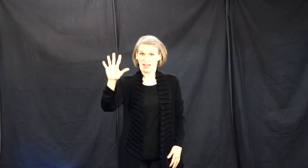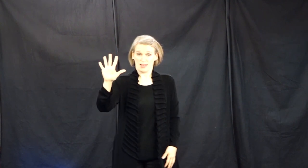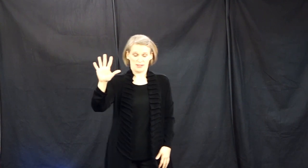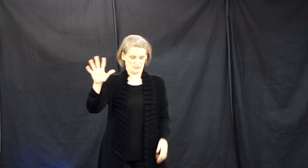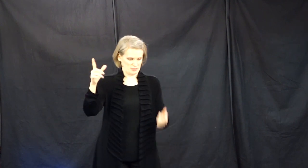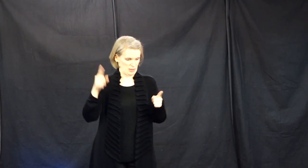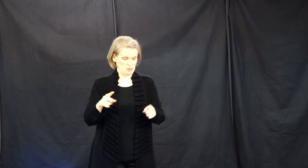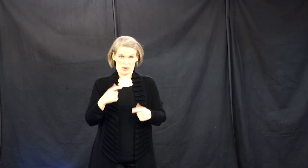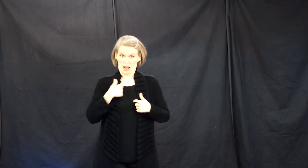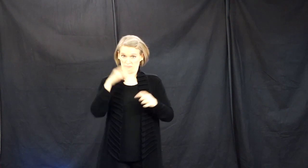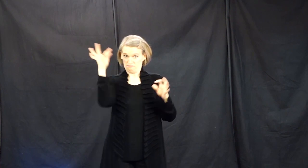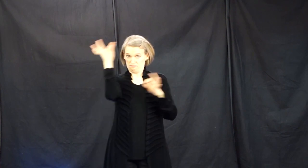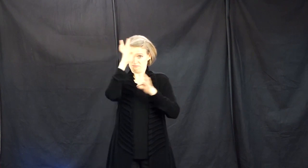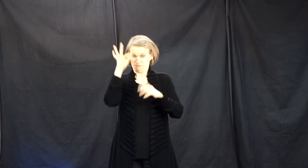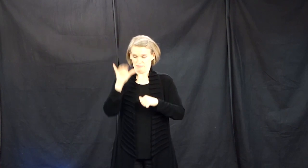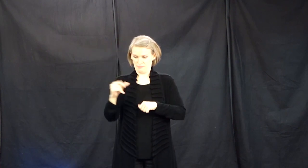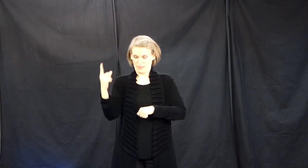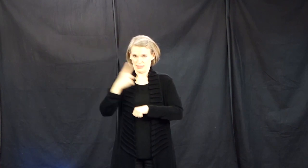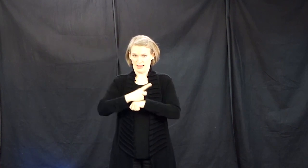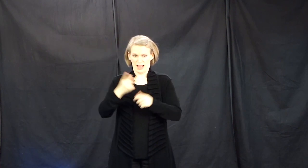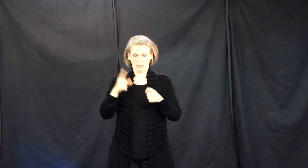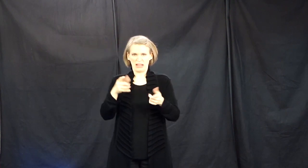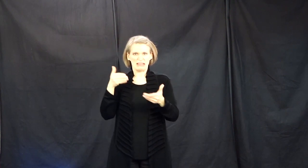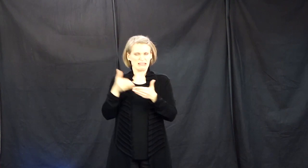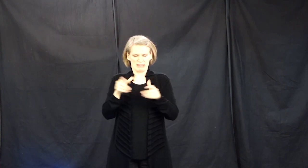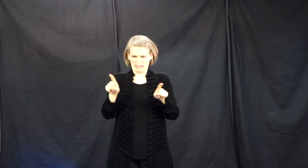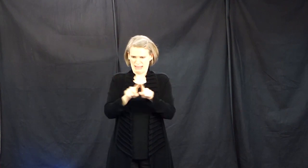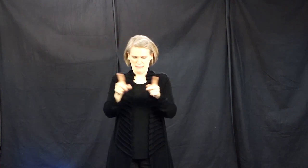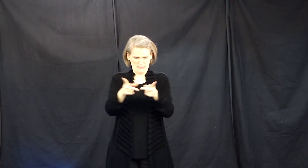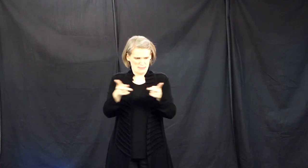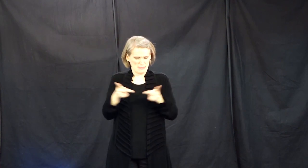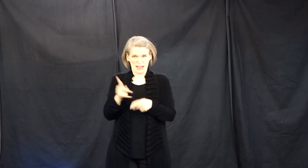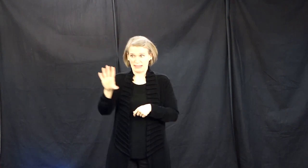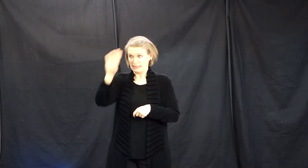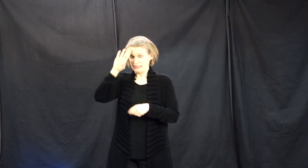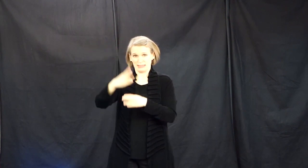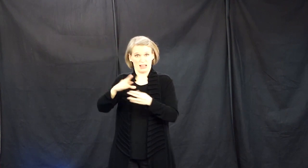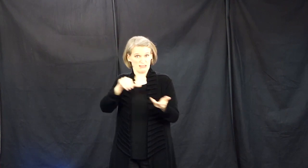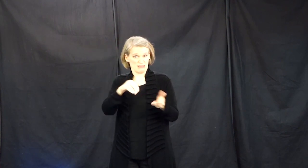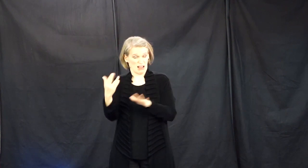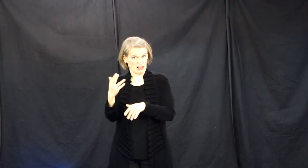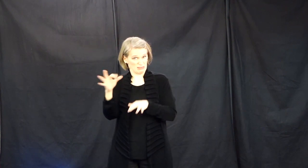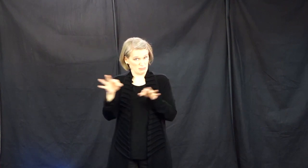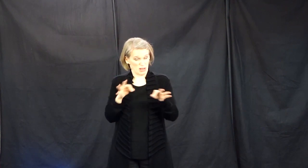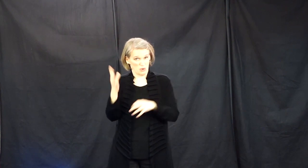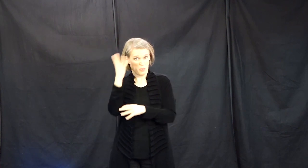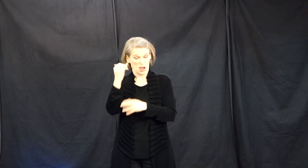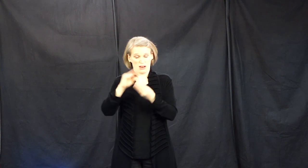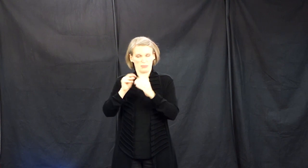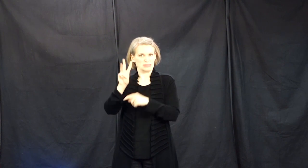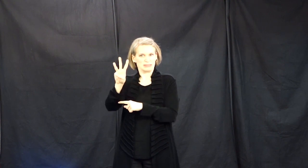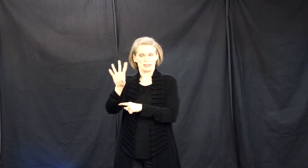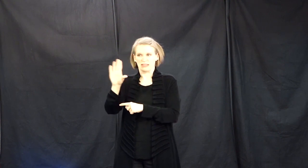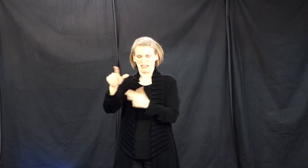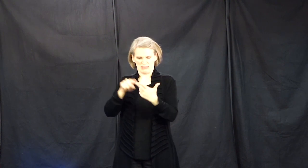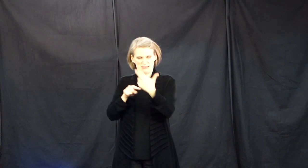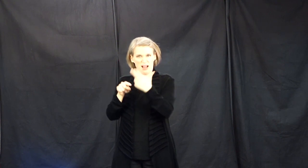same spot. My son died, is that why? 6. He examined his gun with such rigor. I watched as he methodically fiddled